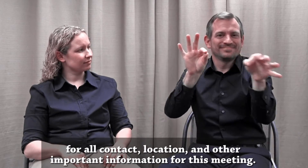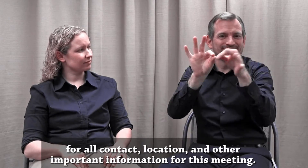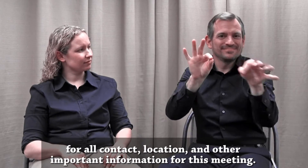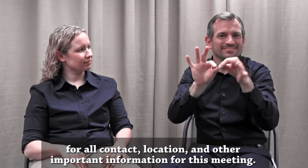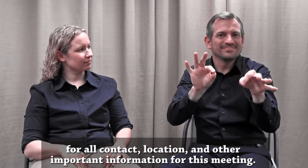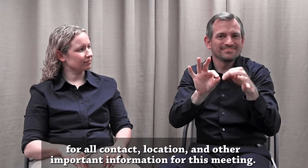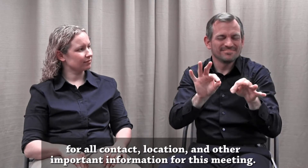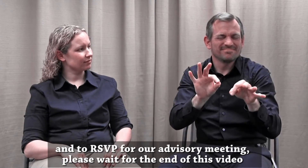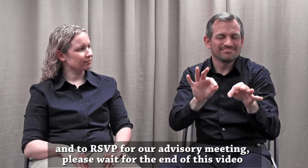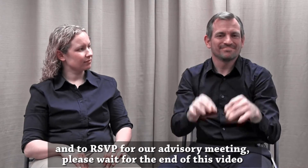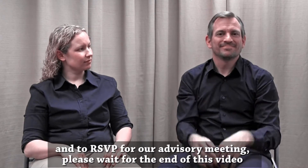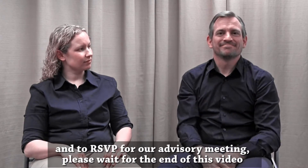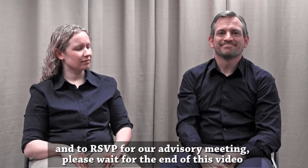important information for this meeting.